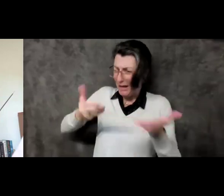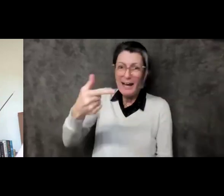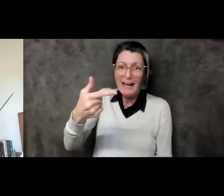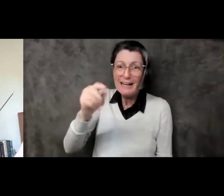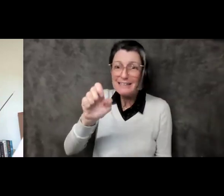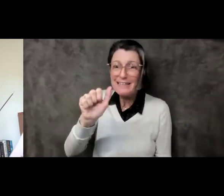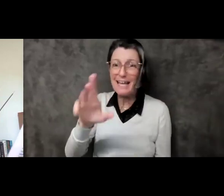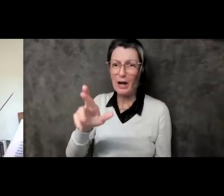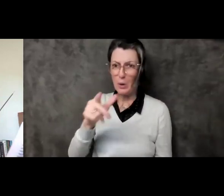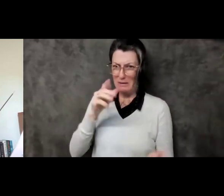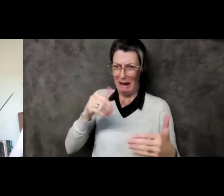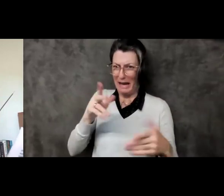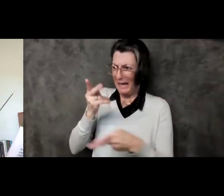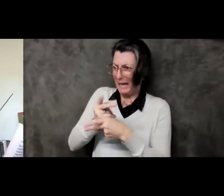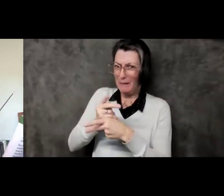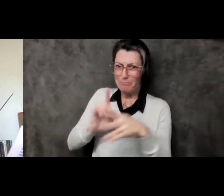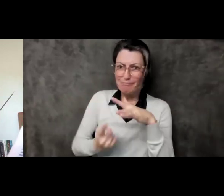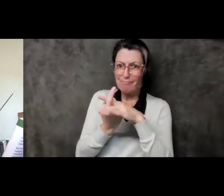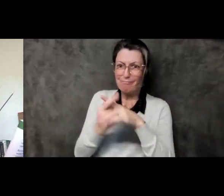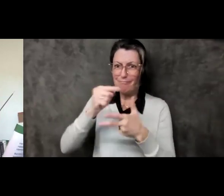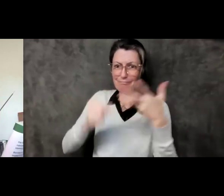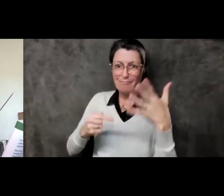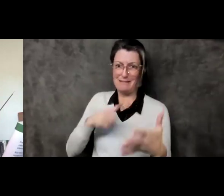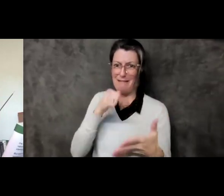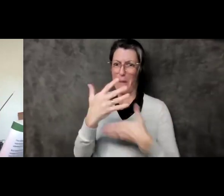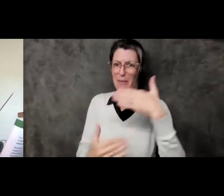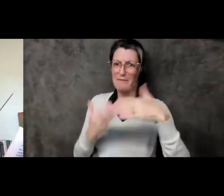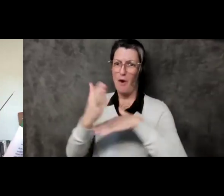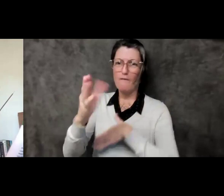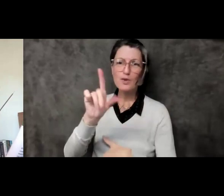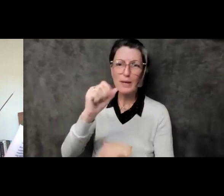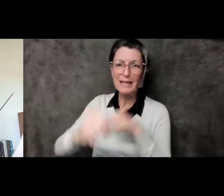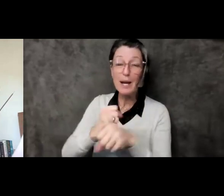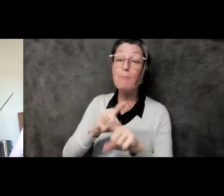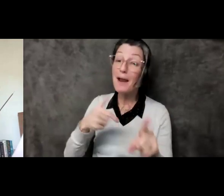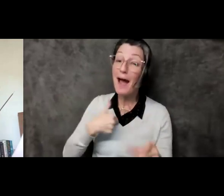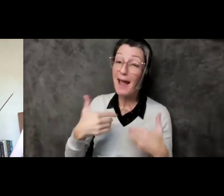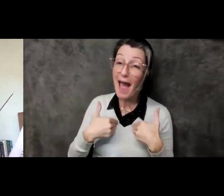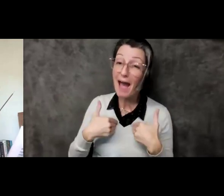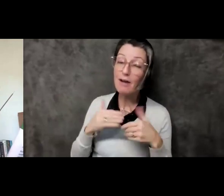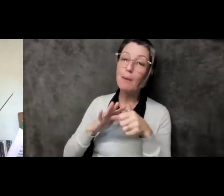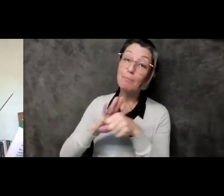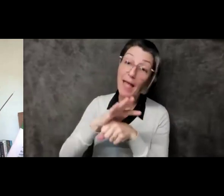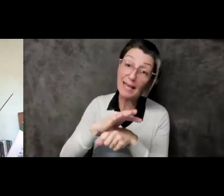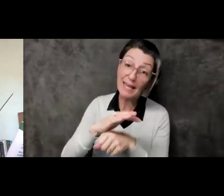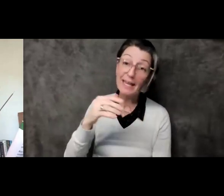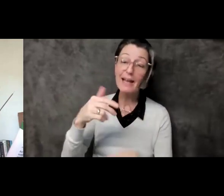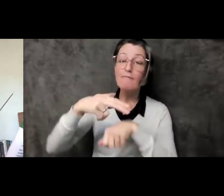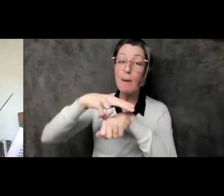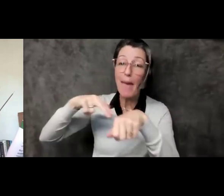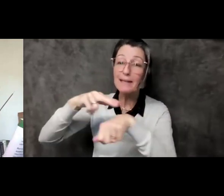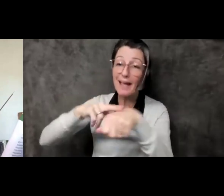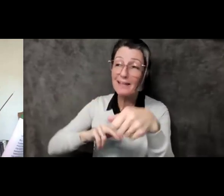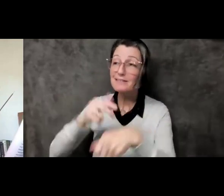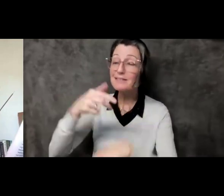anyway when you haven't bled for, have I mentioned, over 20 years? But I do have plenty of gauze and bandages in the bathroom